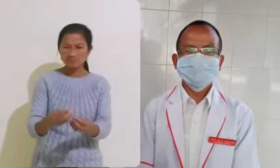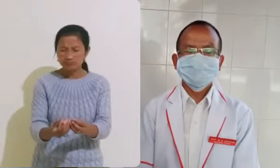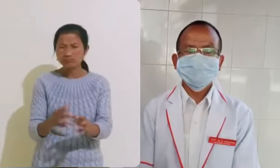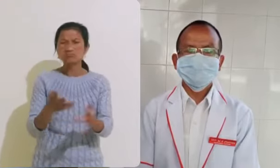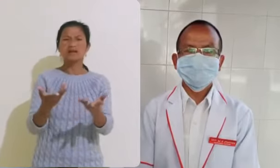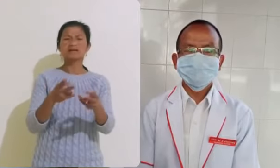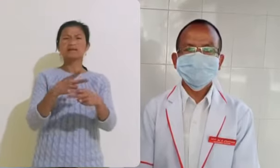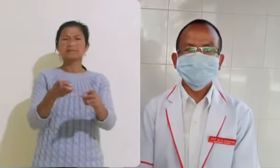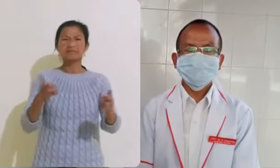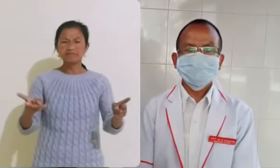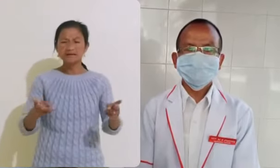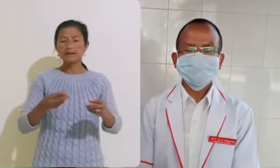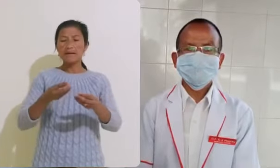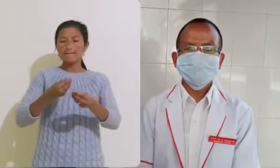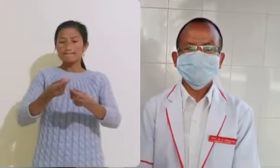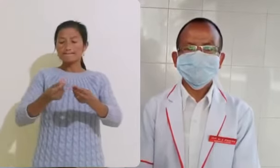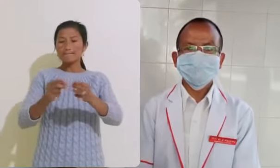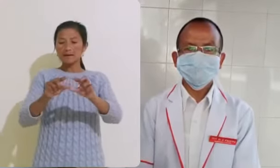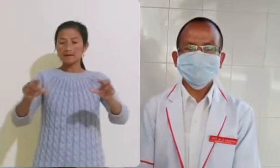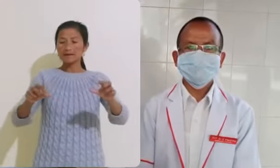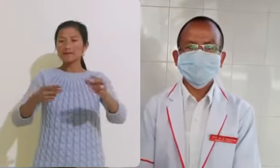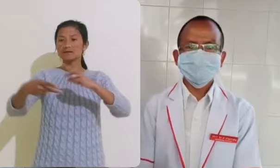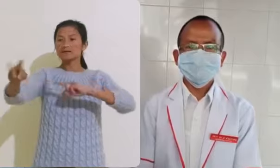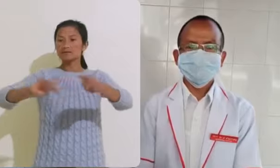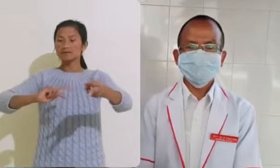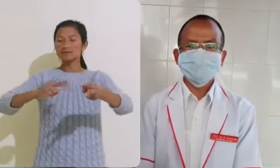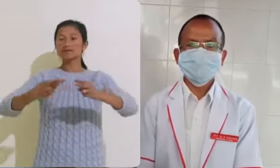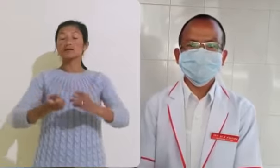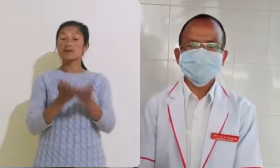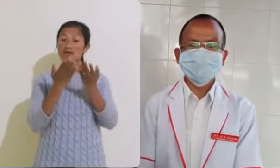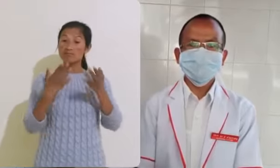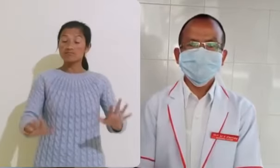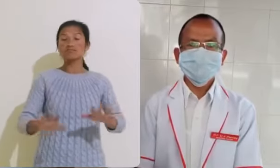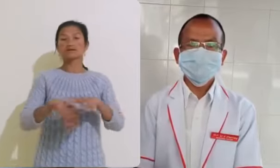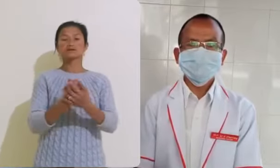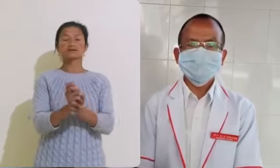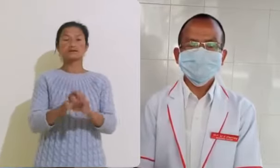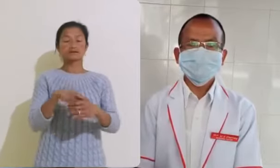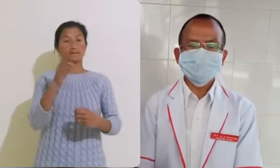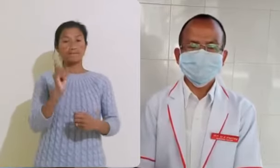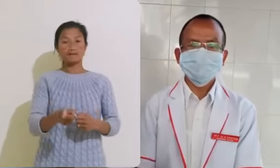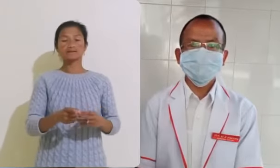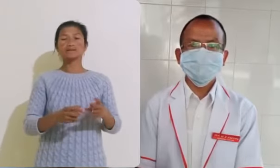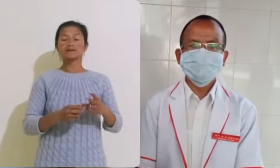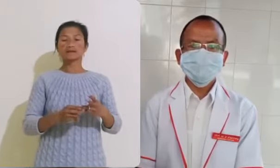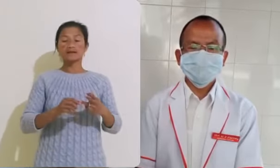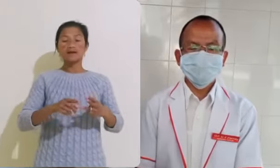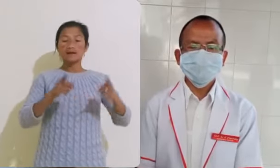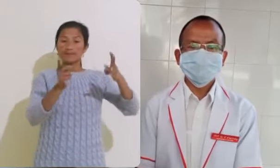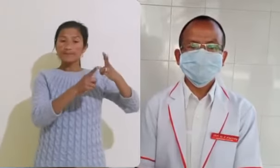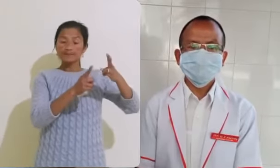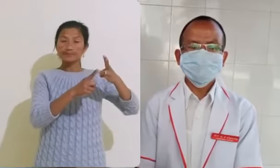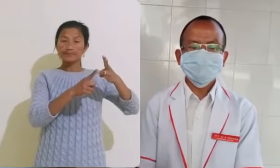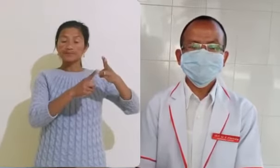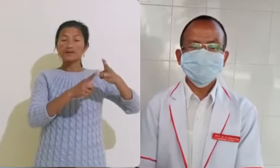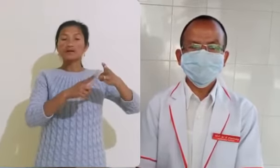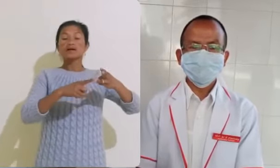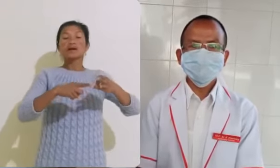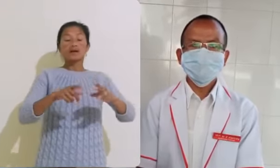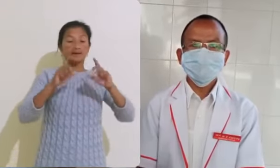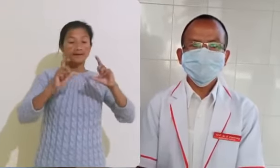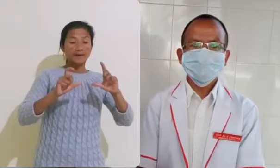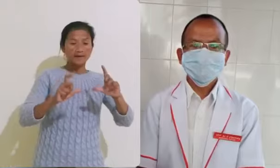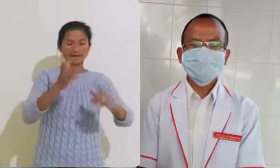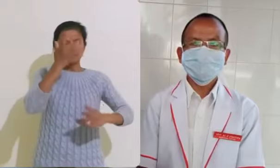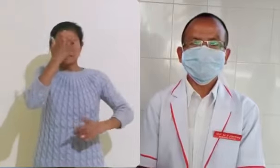money. Number 4, before, during, and after caring of the sick person at home. Number